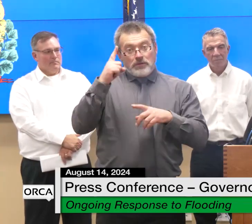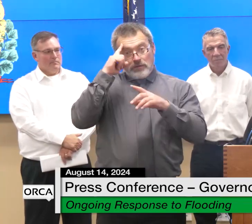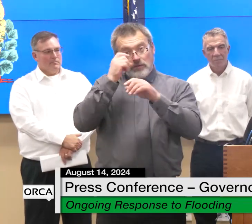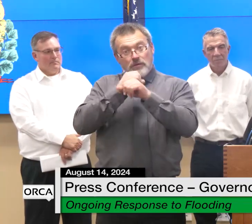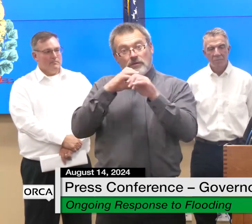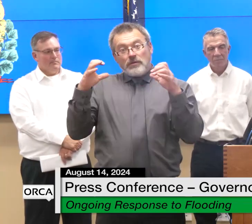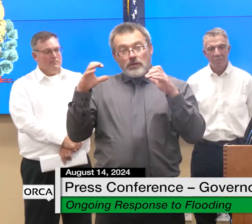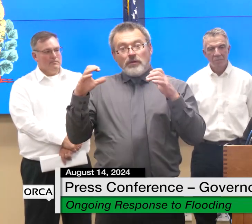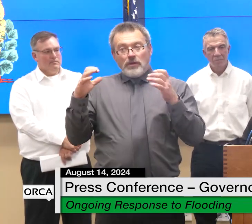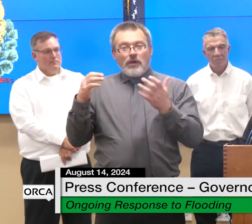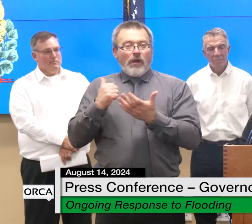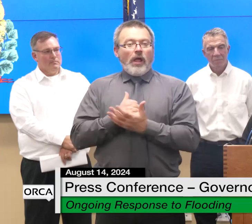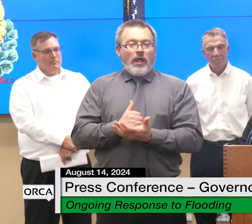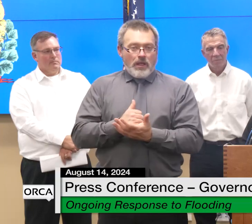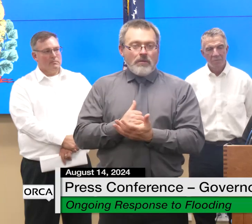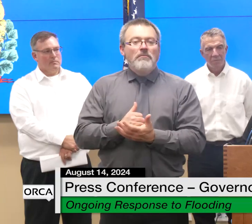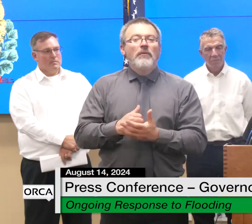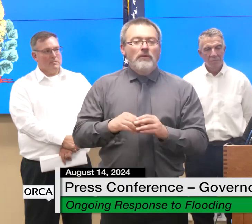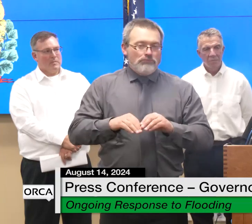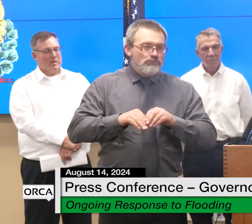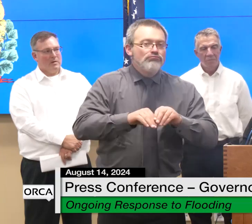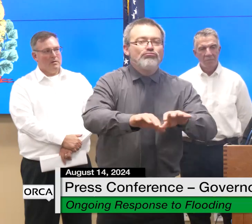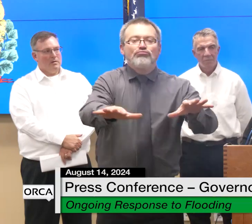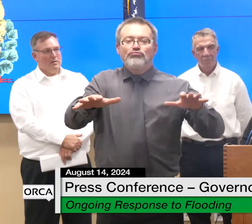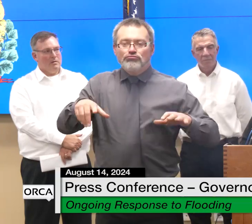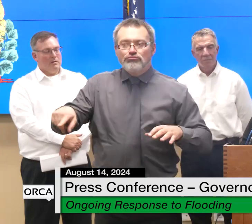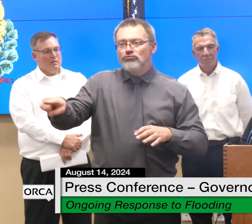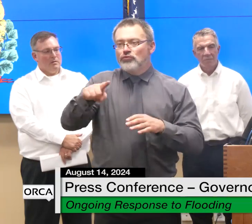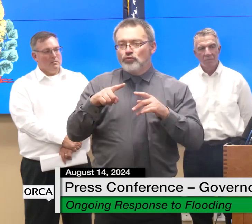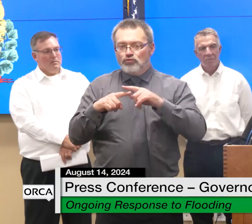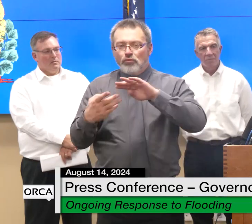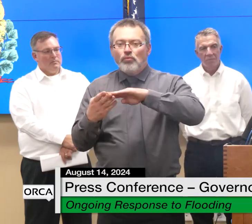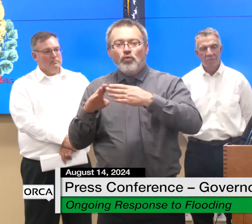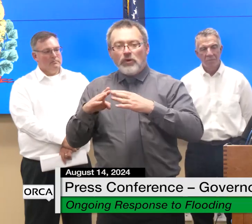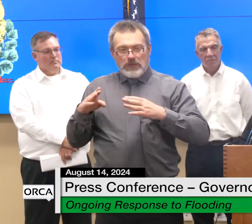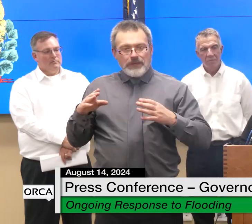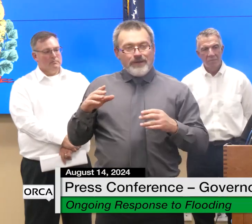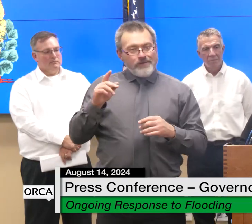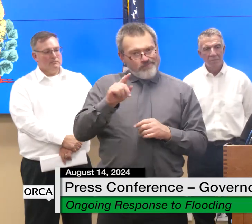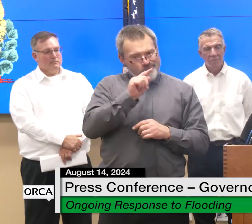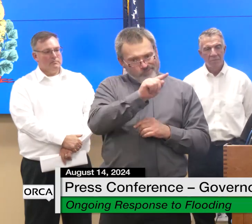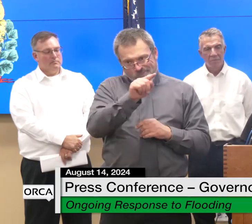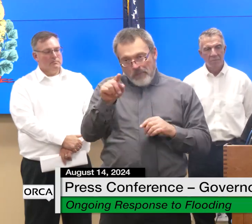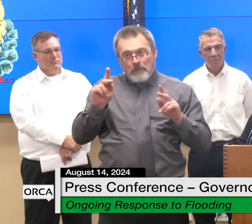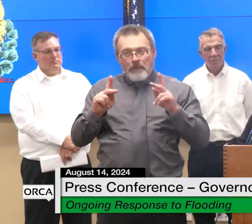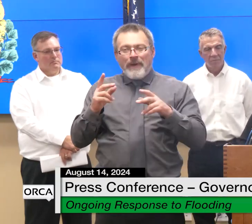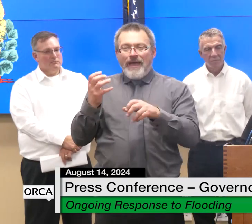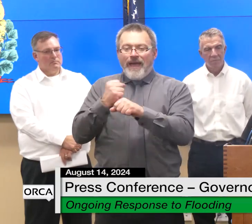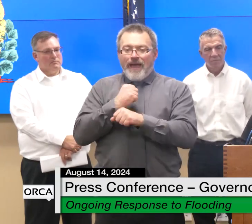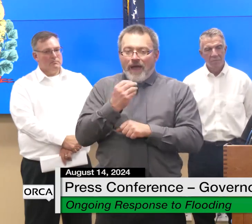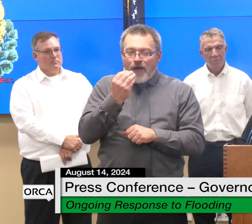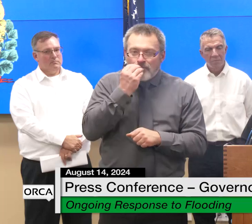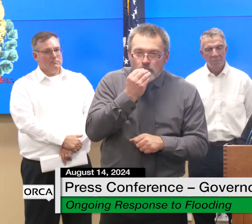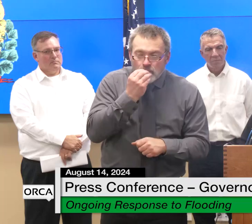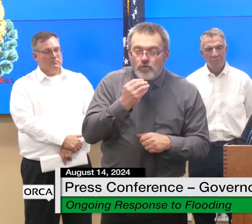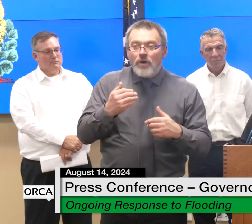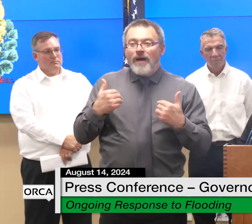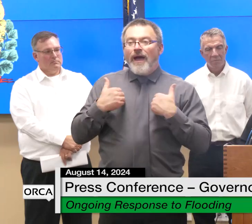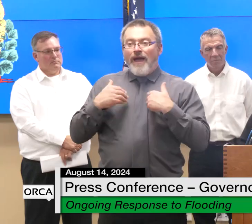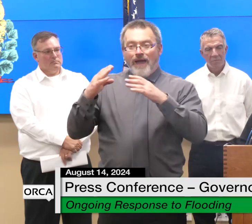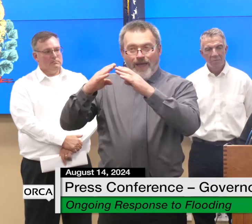do. Getting dollars out quickly, making sure that people have food and water and shelter, helping towns